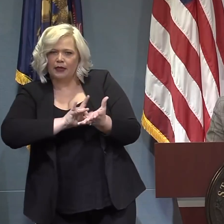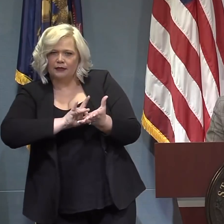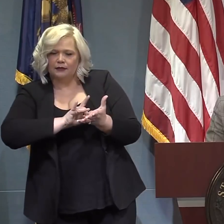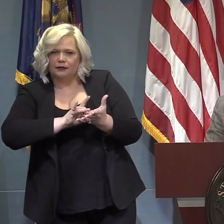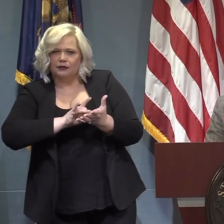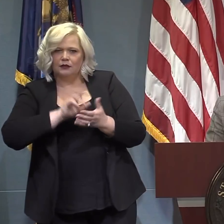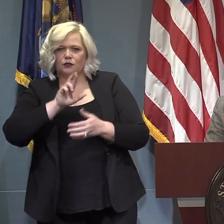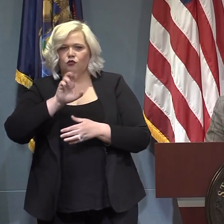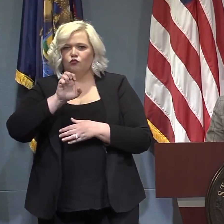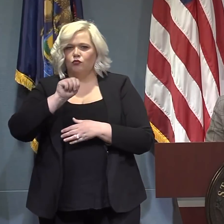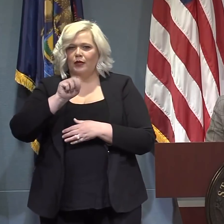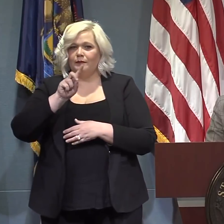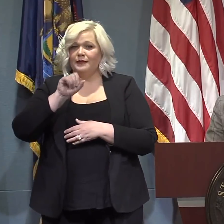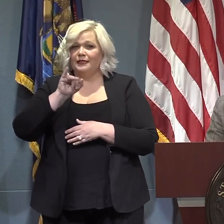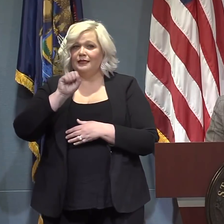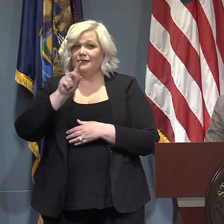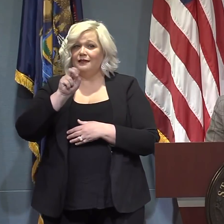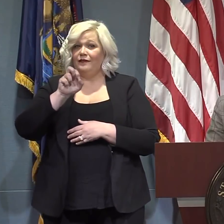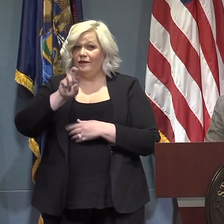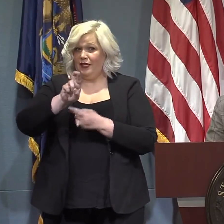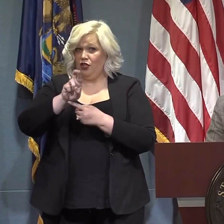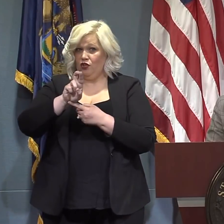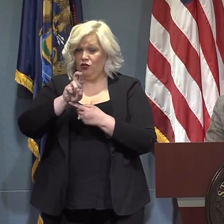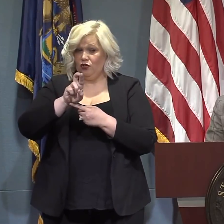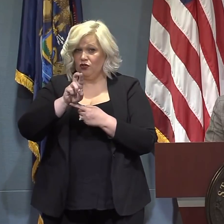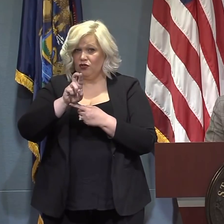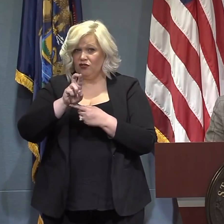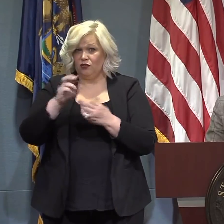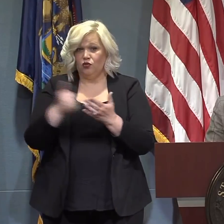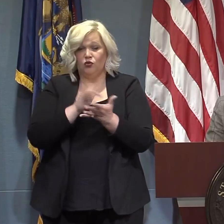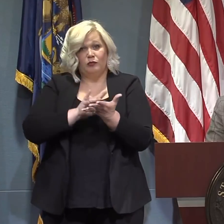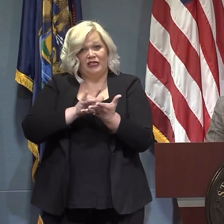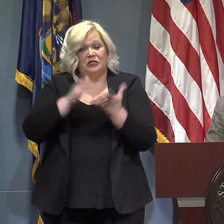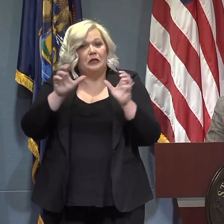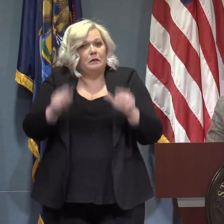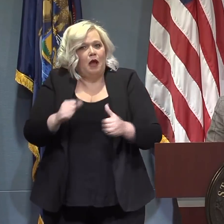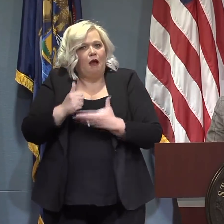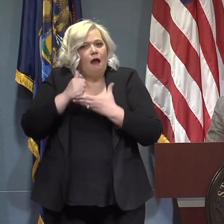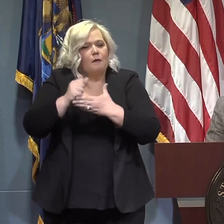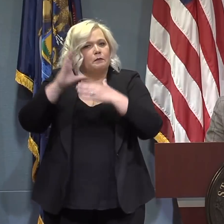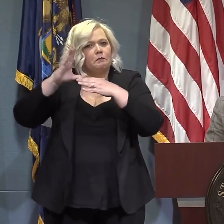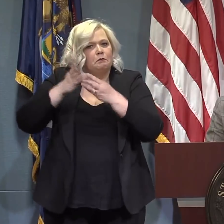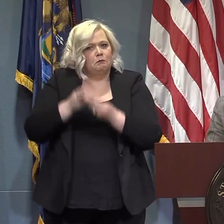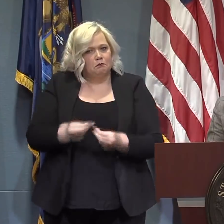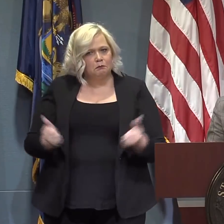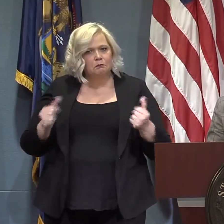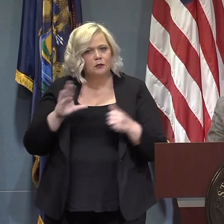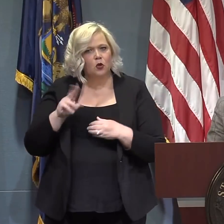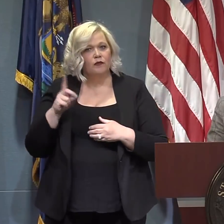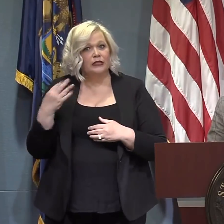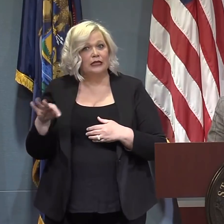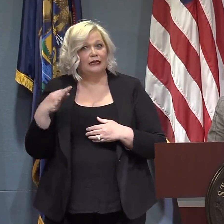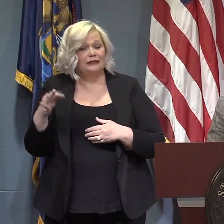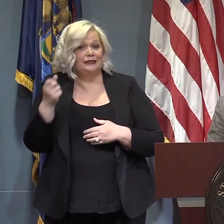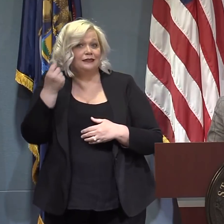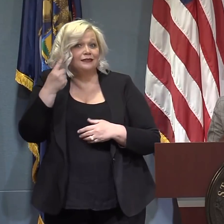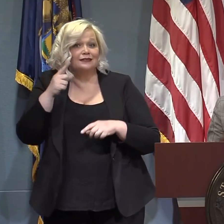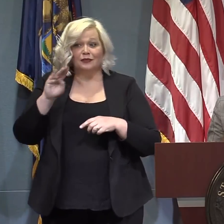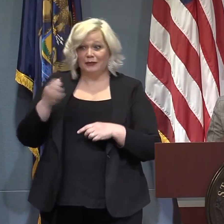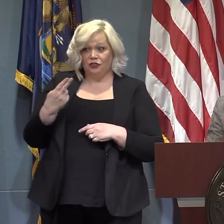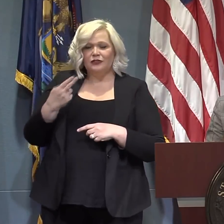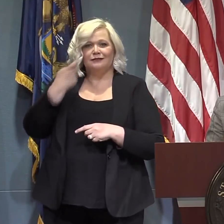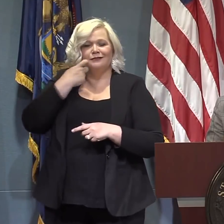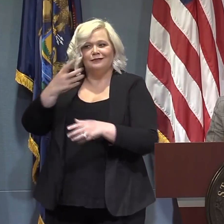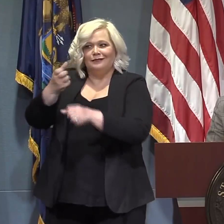medication remdesivir. And Michigan was one of the states to receive a very small amount of this medication over the past weekend to